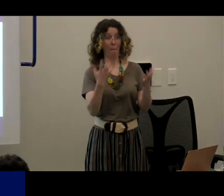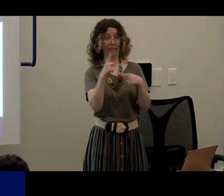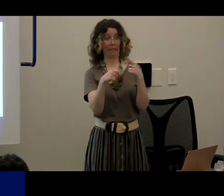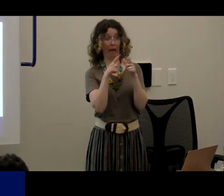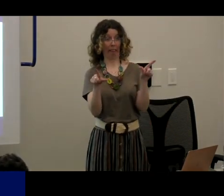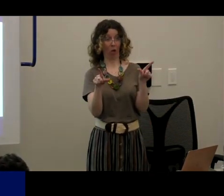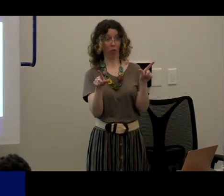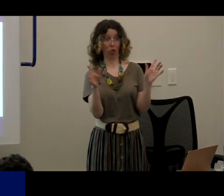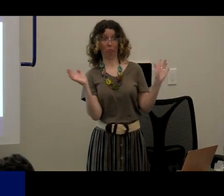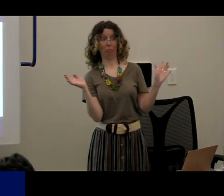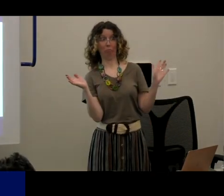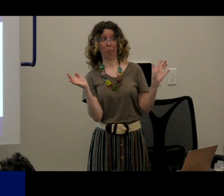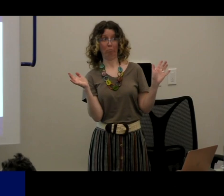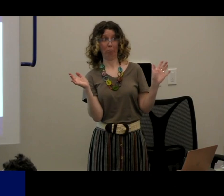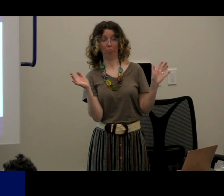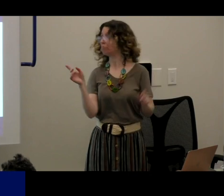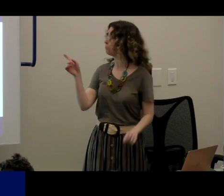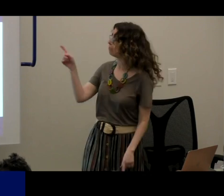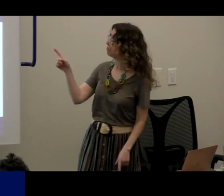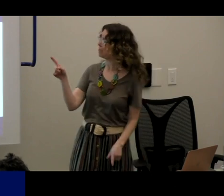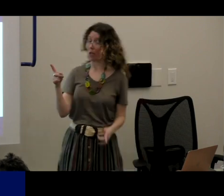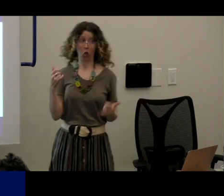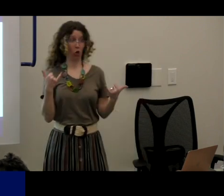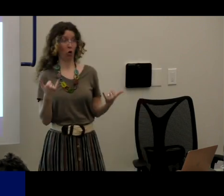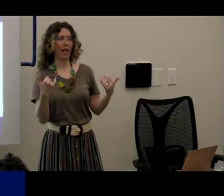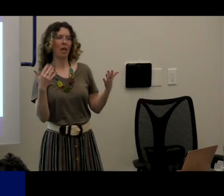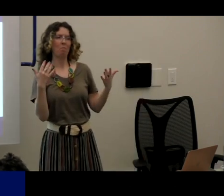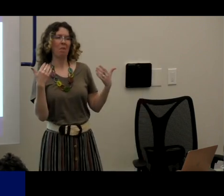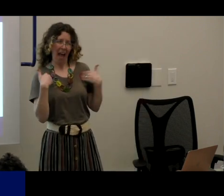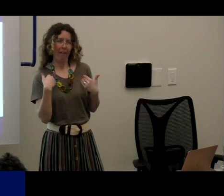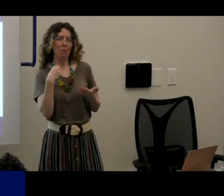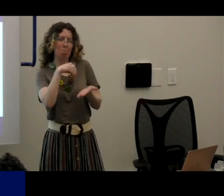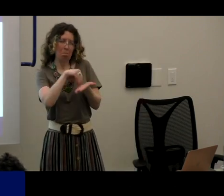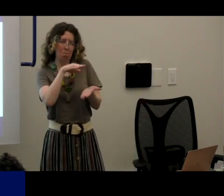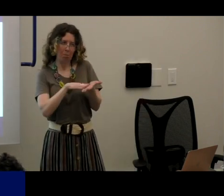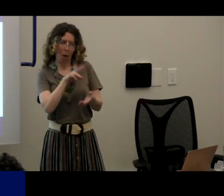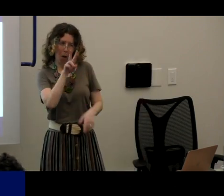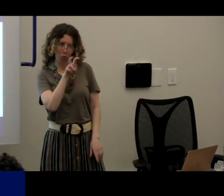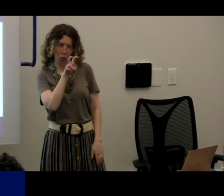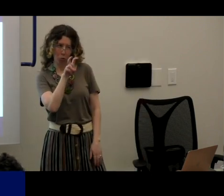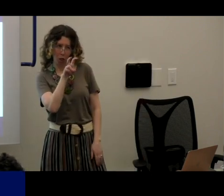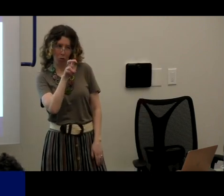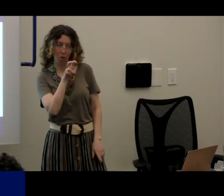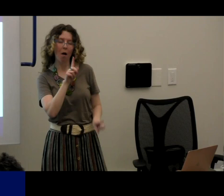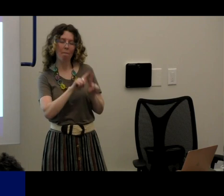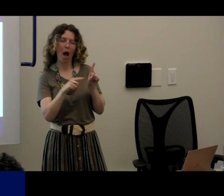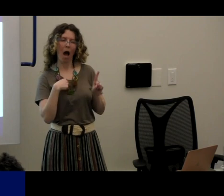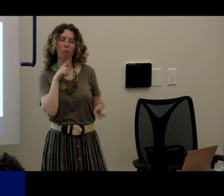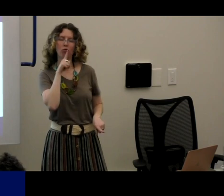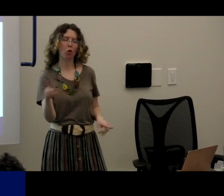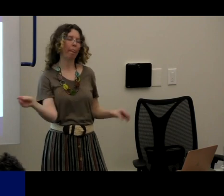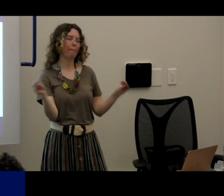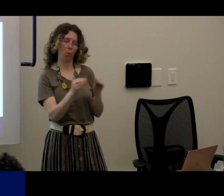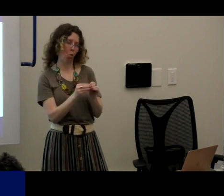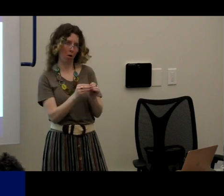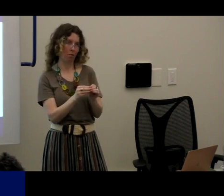So how many sign languages are out there? Currently, it has been documented there